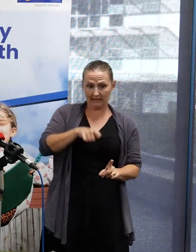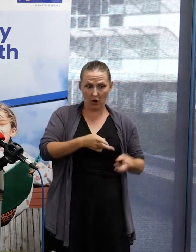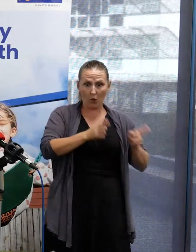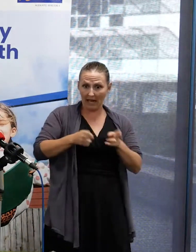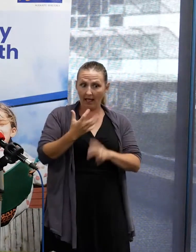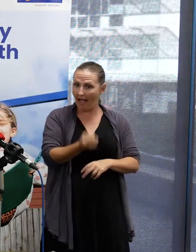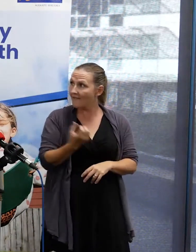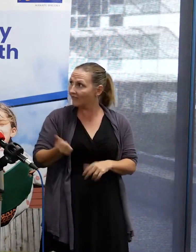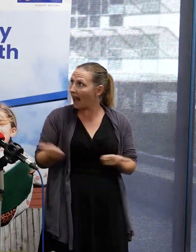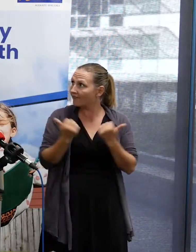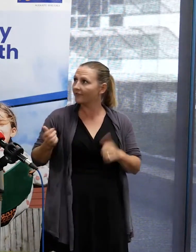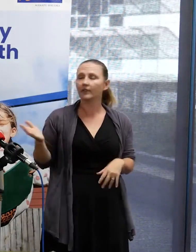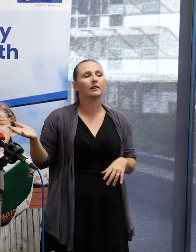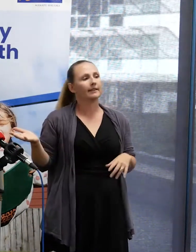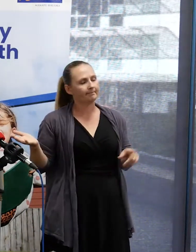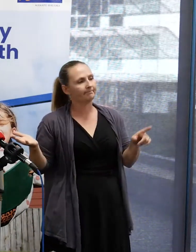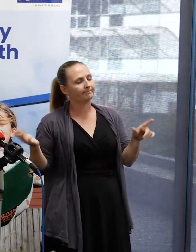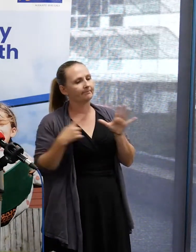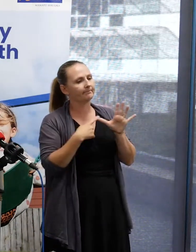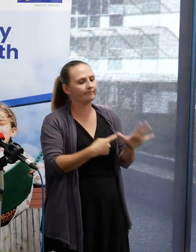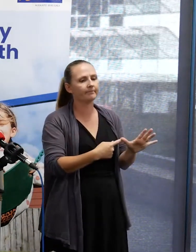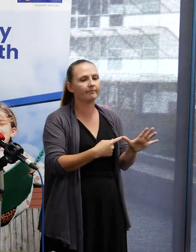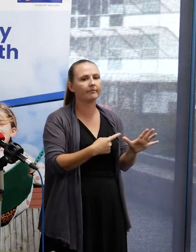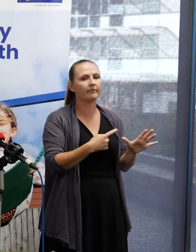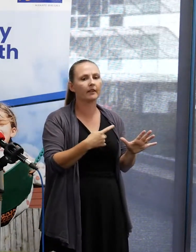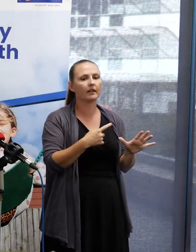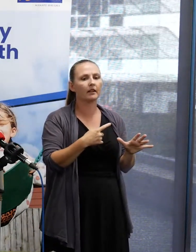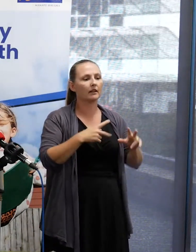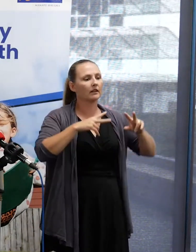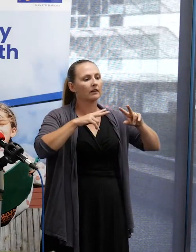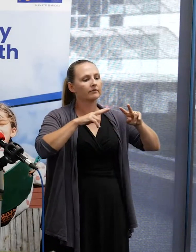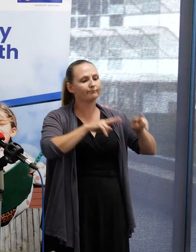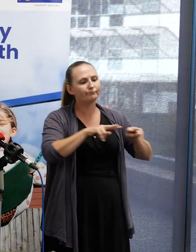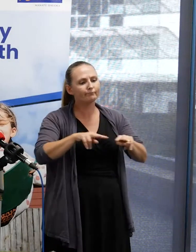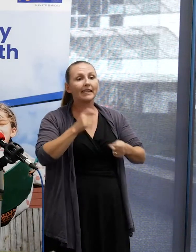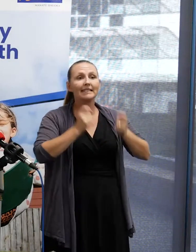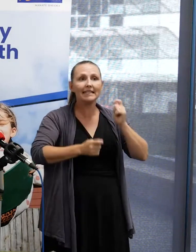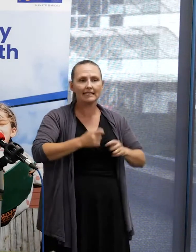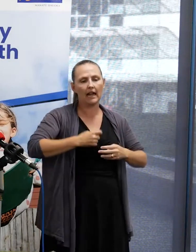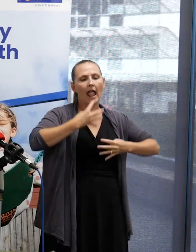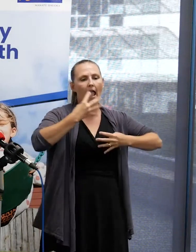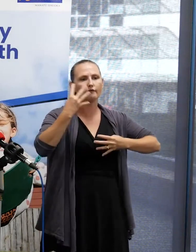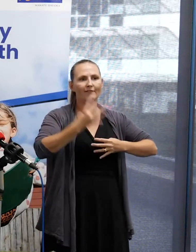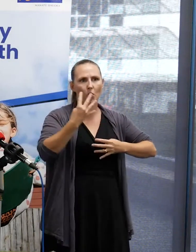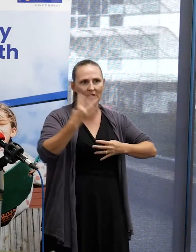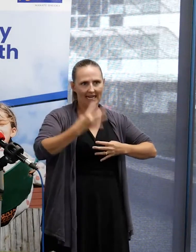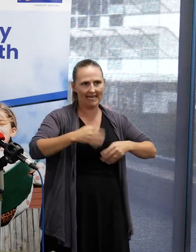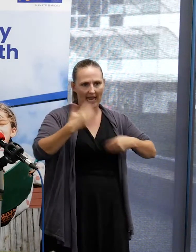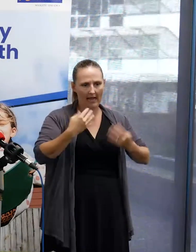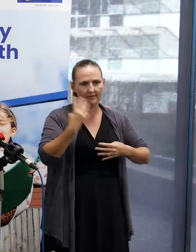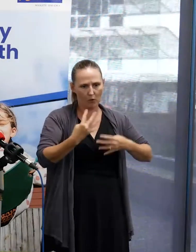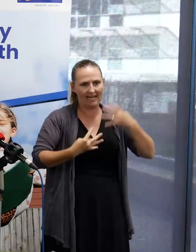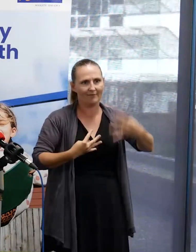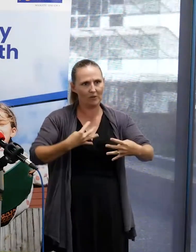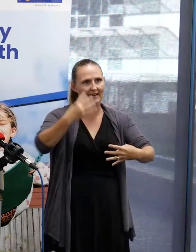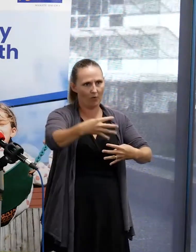So just to put in context, the surveillance testing is every 14 days, except if you're in the quarantine facility, it's every 7 days. And so we get